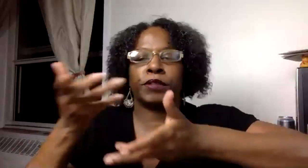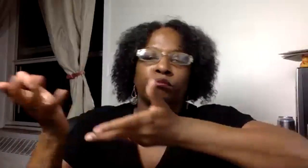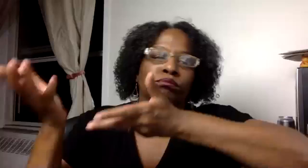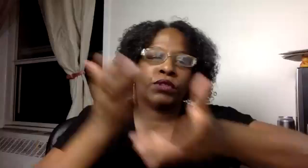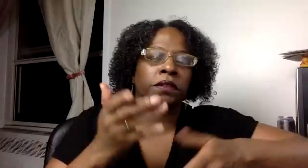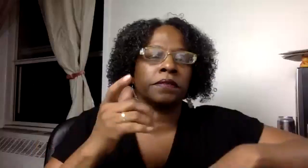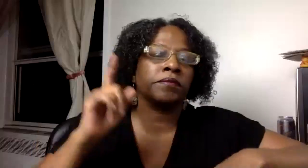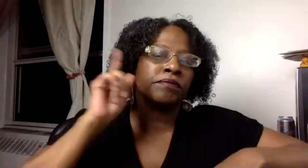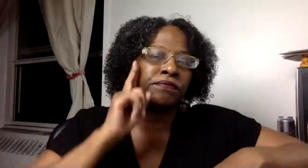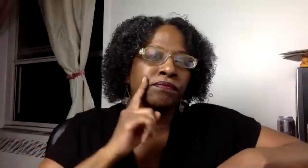It's mom.